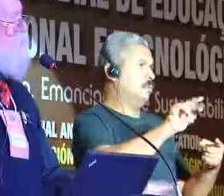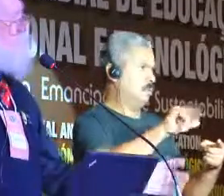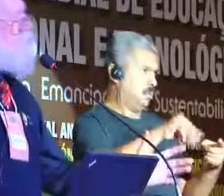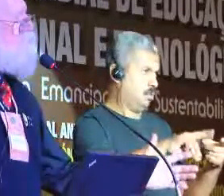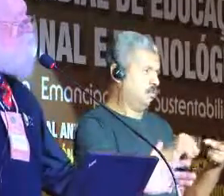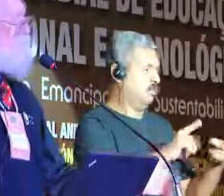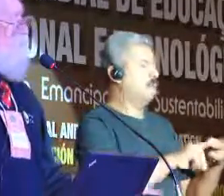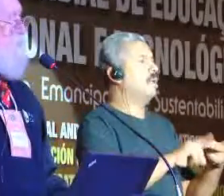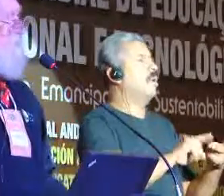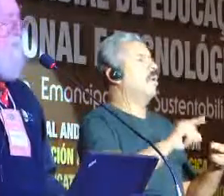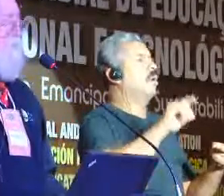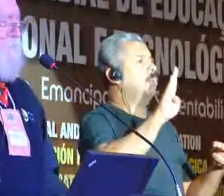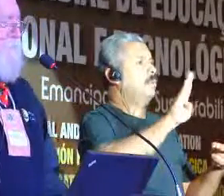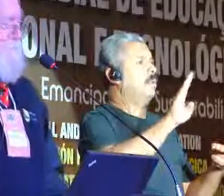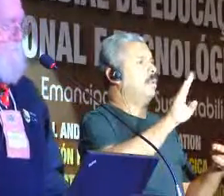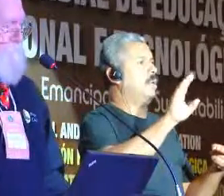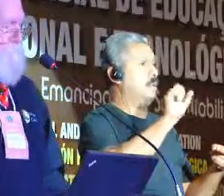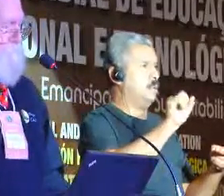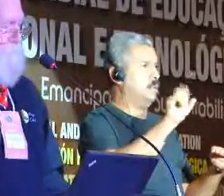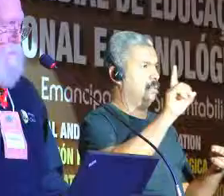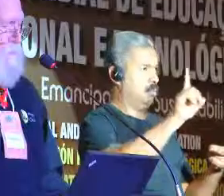It's another Unix-like system.